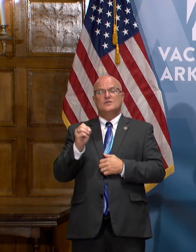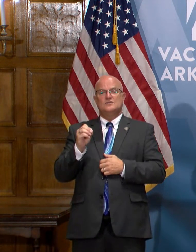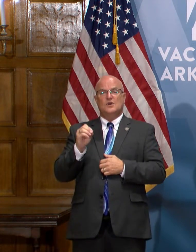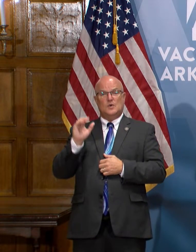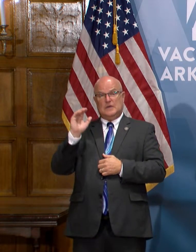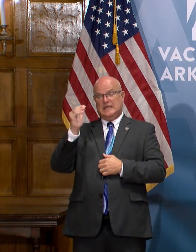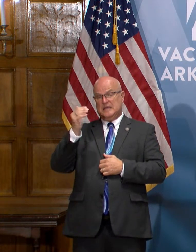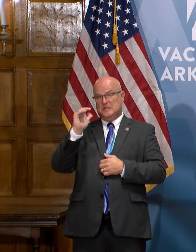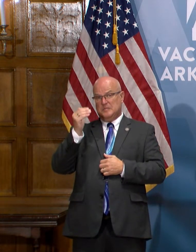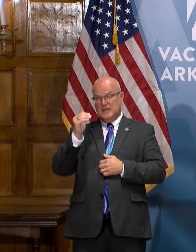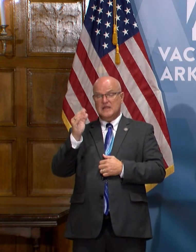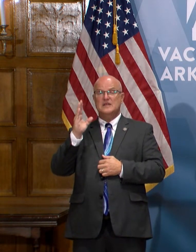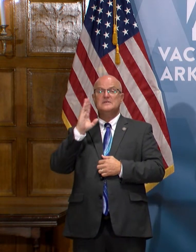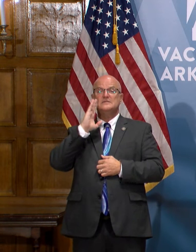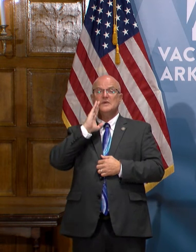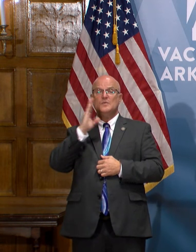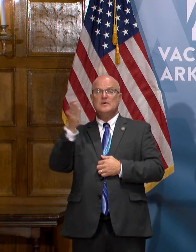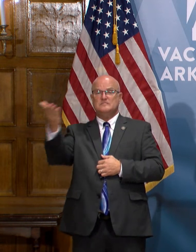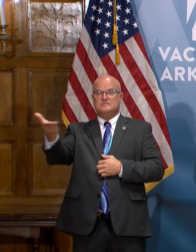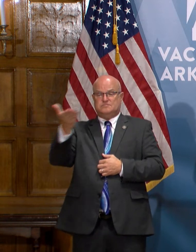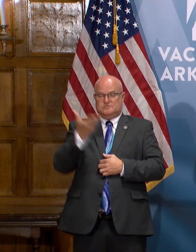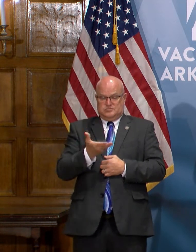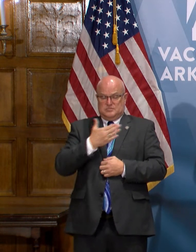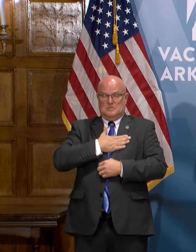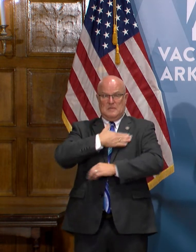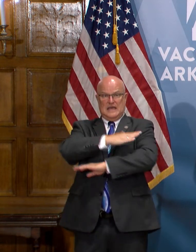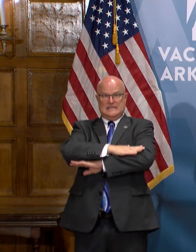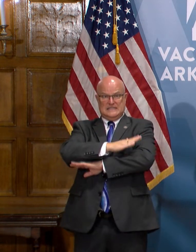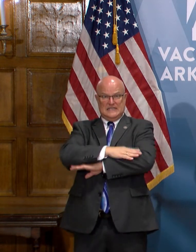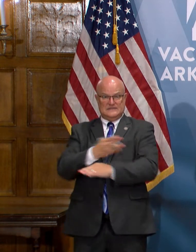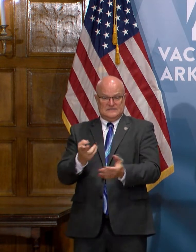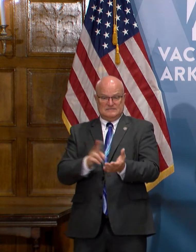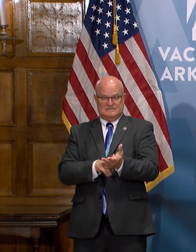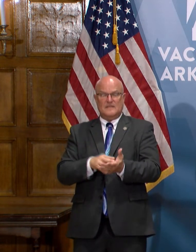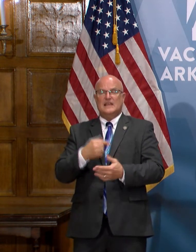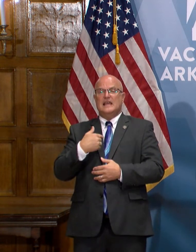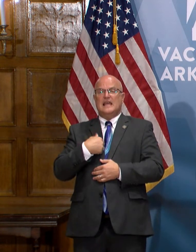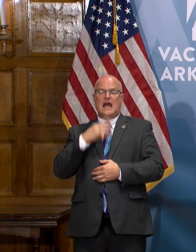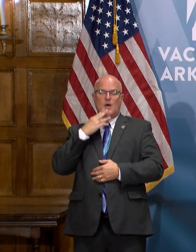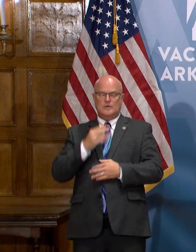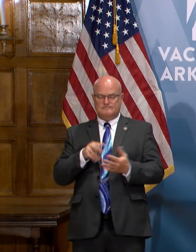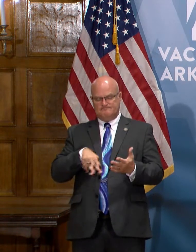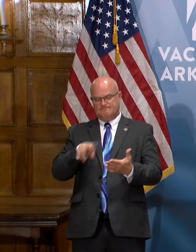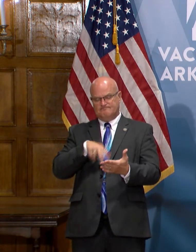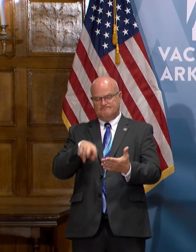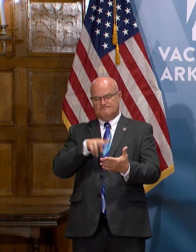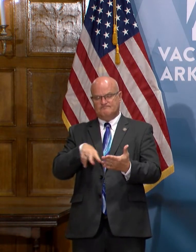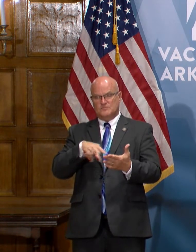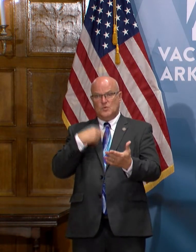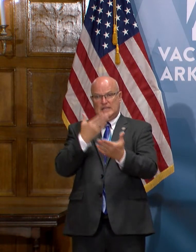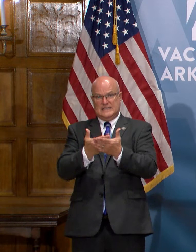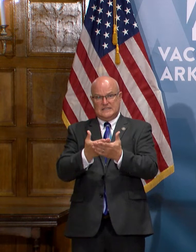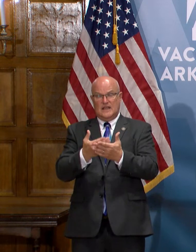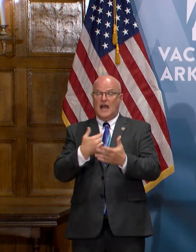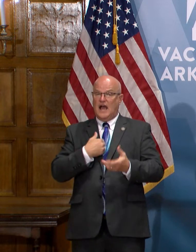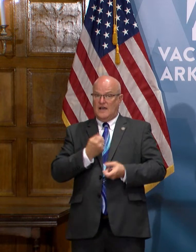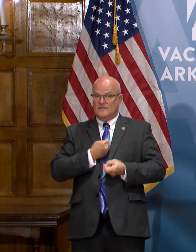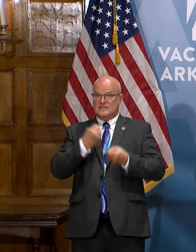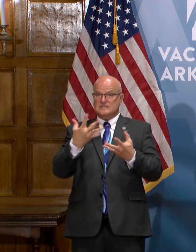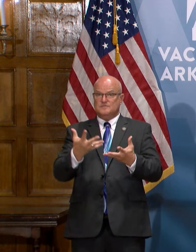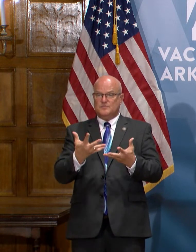it appears that it will come to my desk, and I will make a decision whenever it gets here. I've